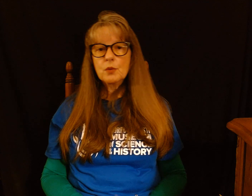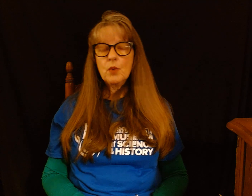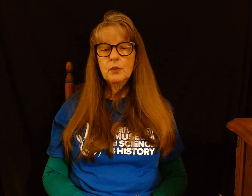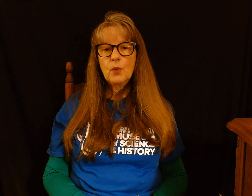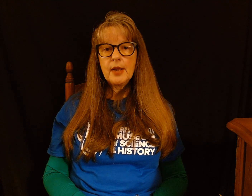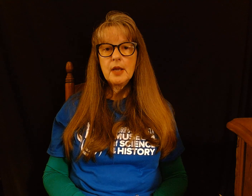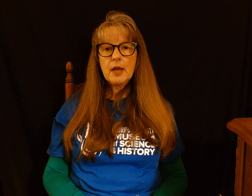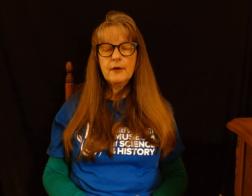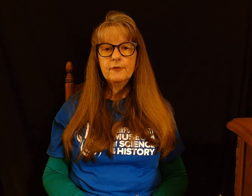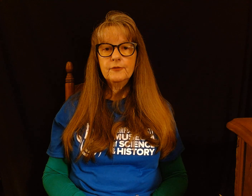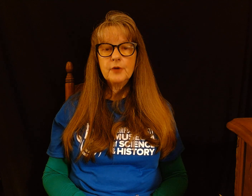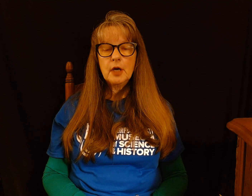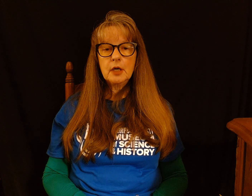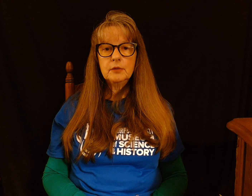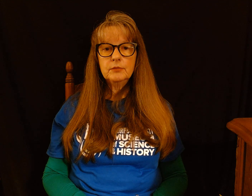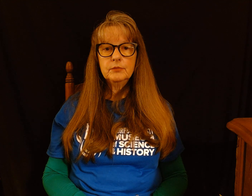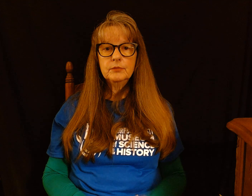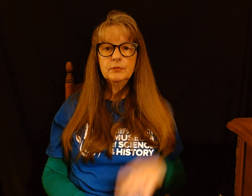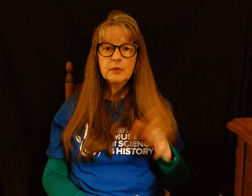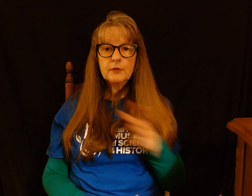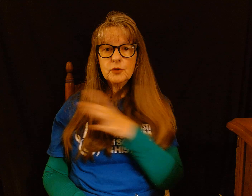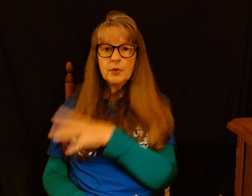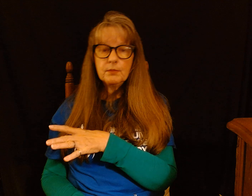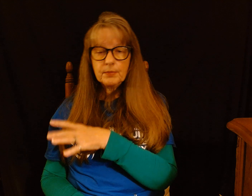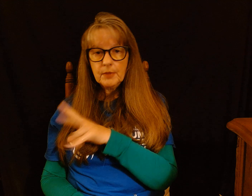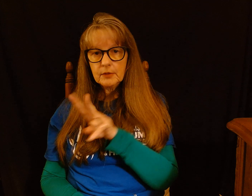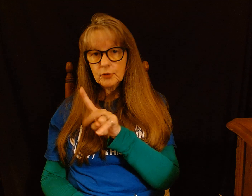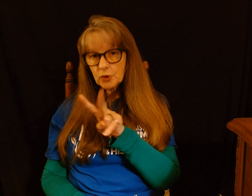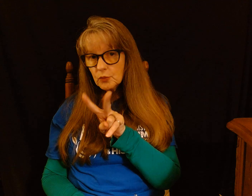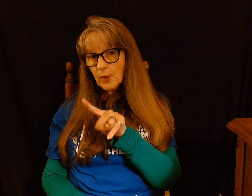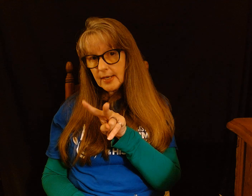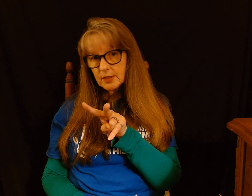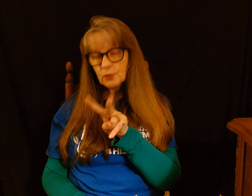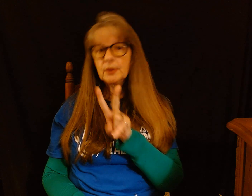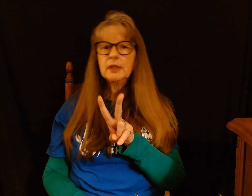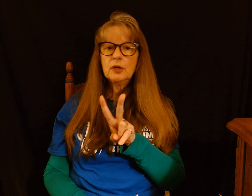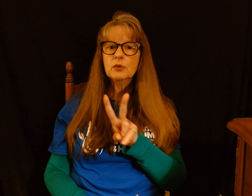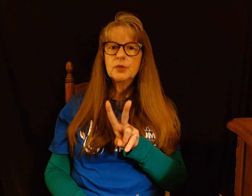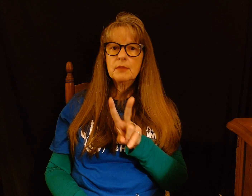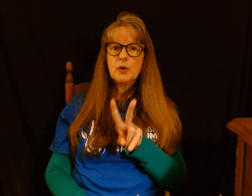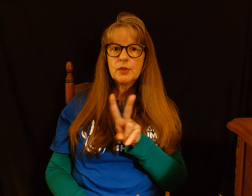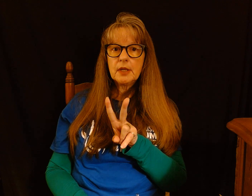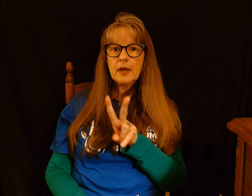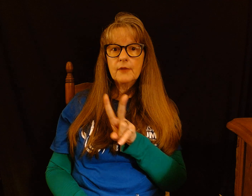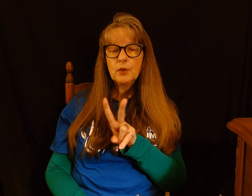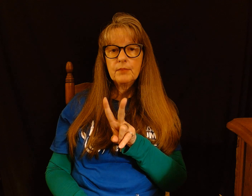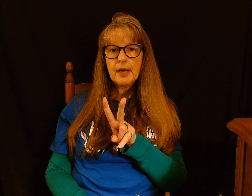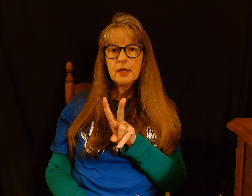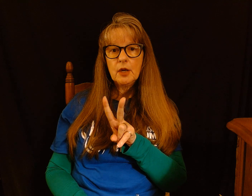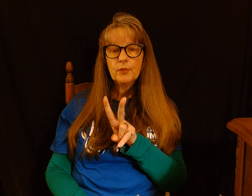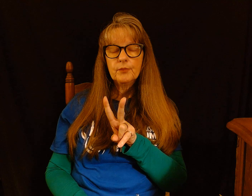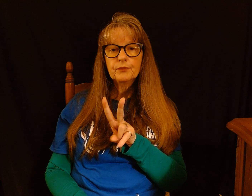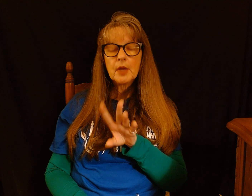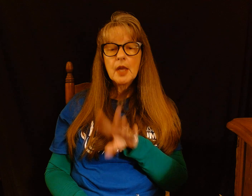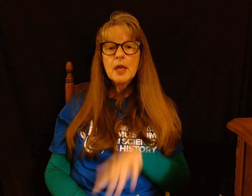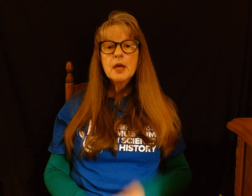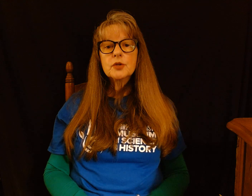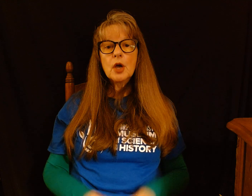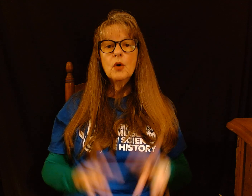one way of doing. There's two ways really that you'll see mostly of doing pioneer. So I